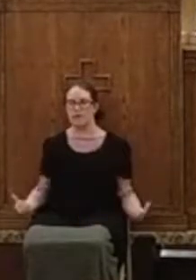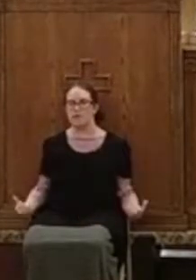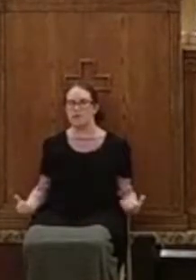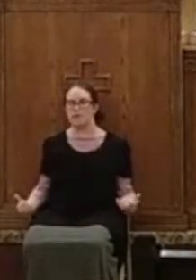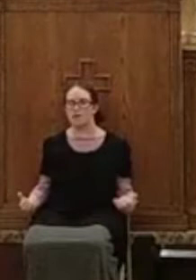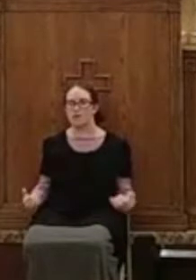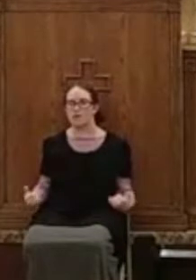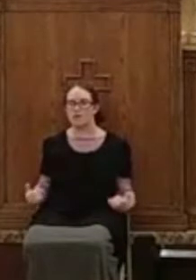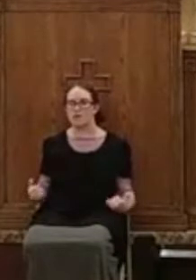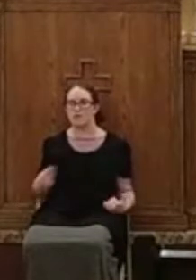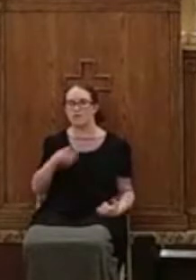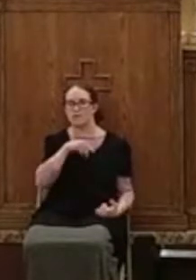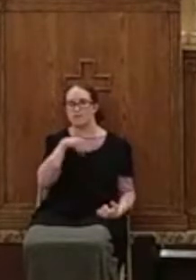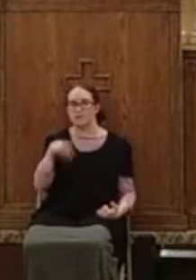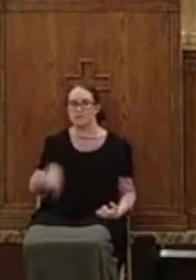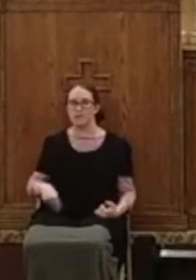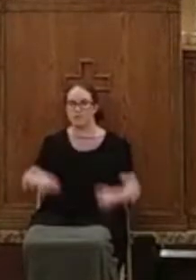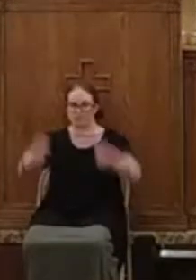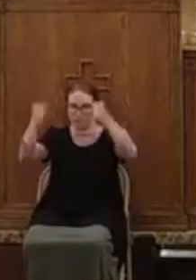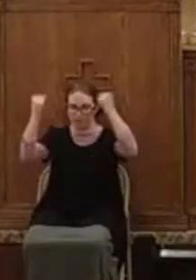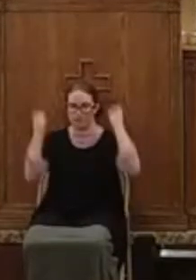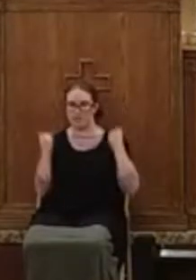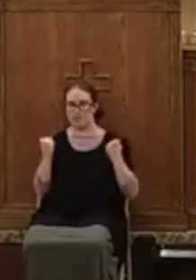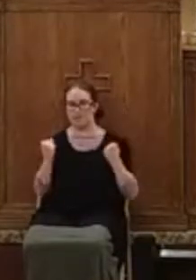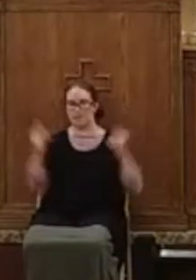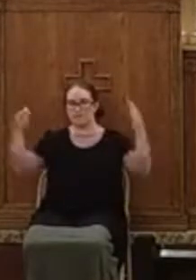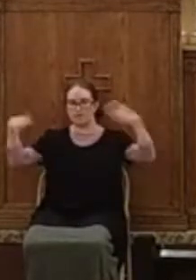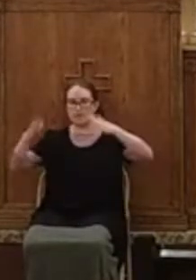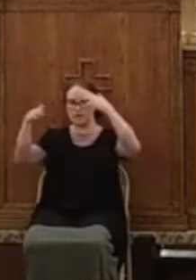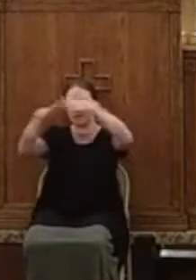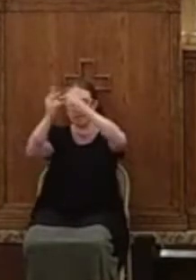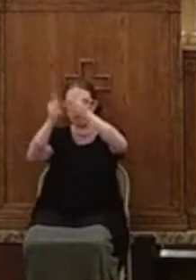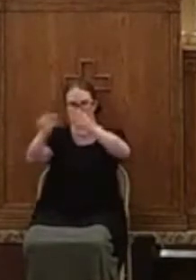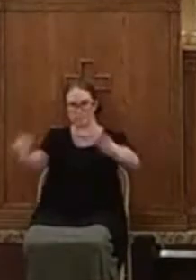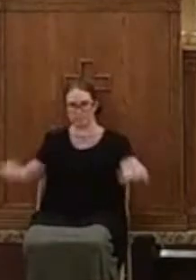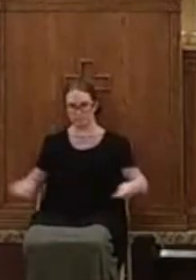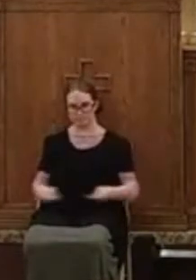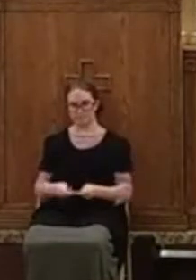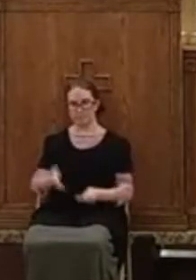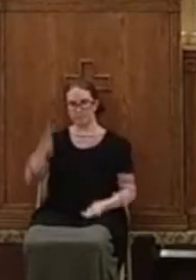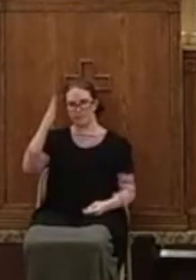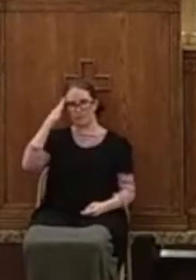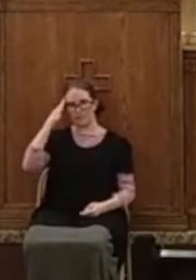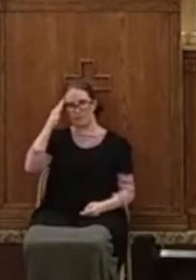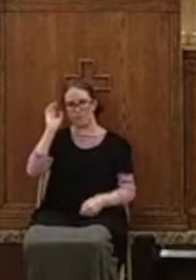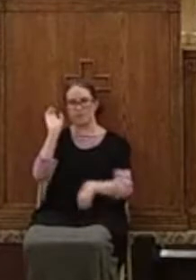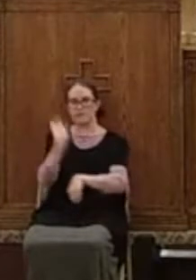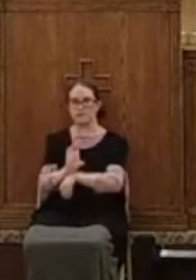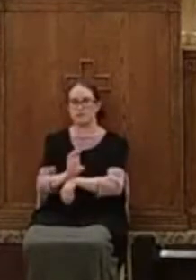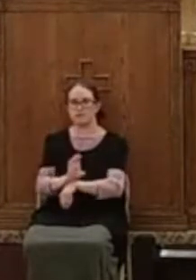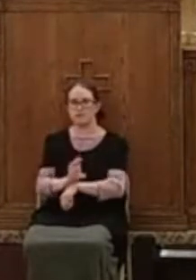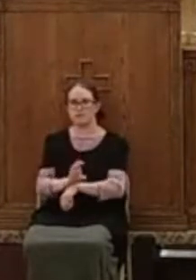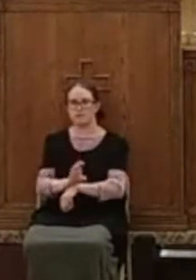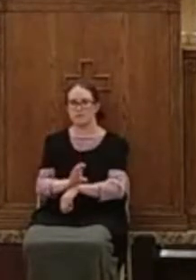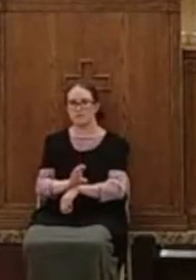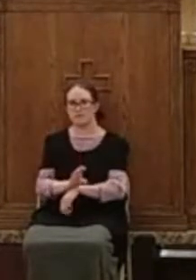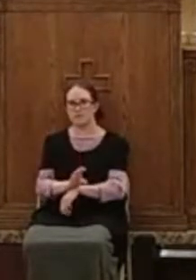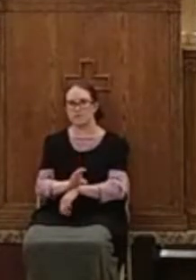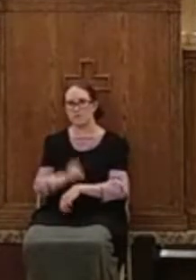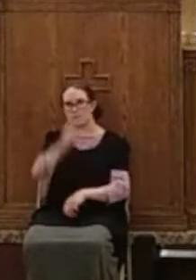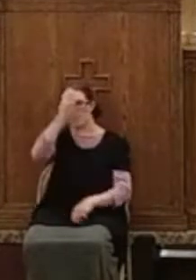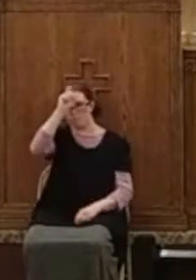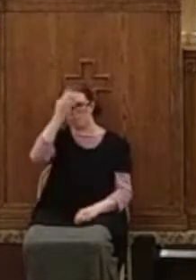the principalities and powers in heavenly places might be known by the church the manifold wisdom of